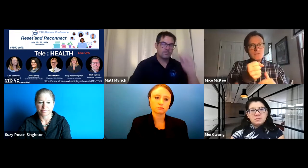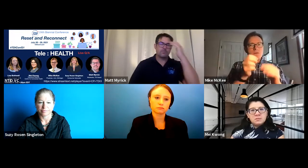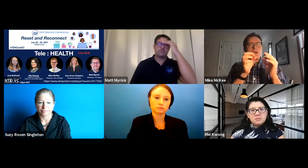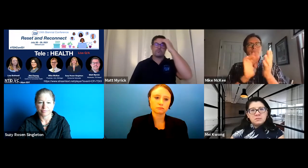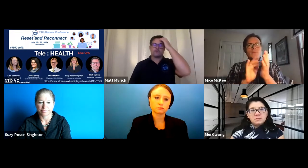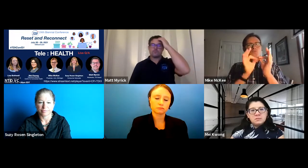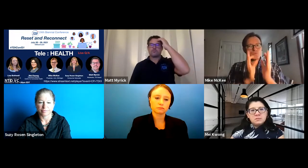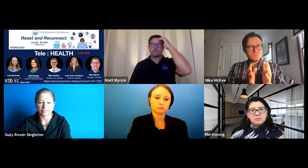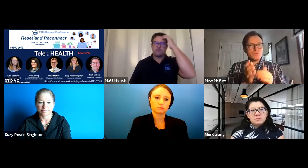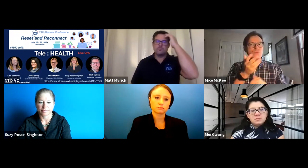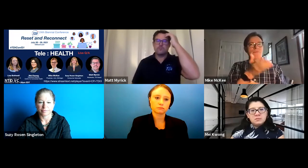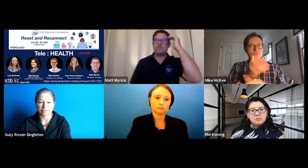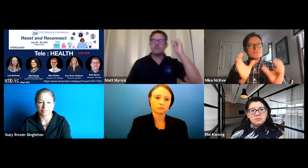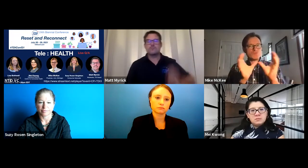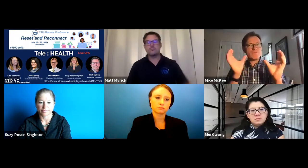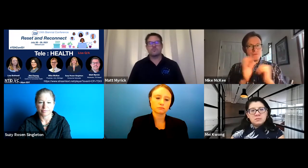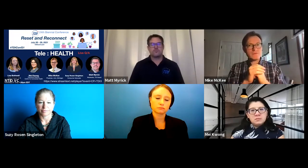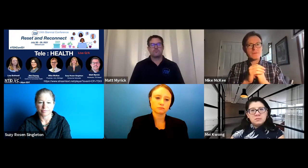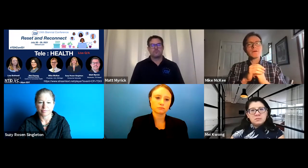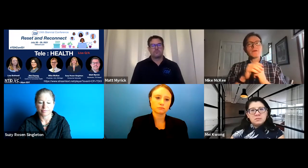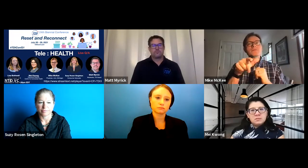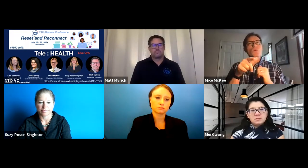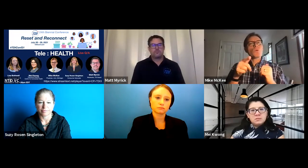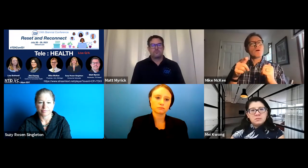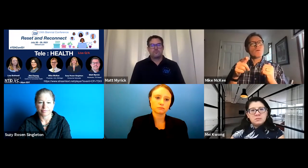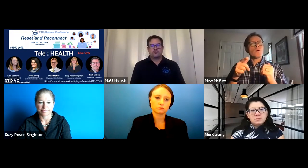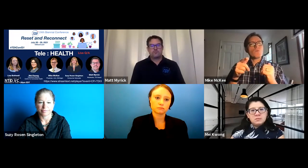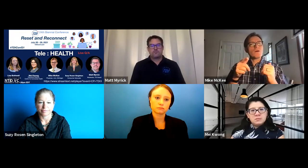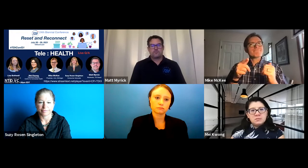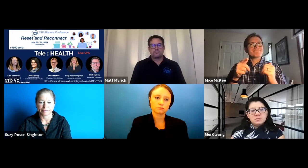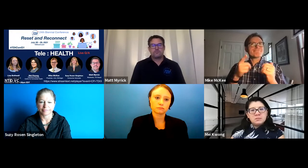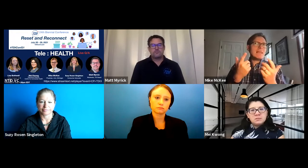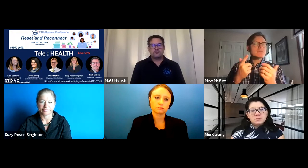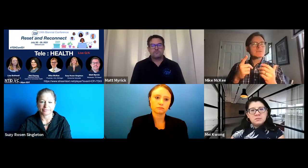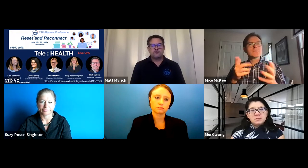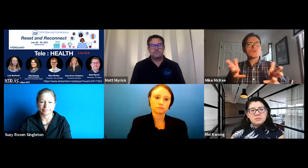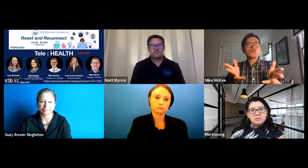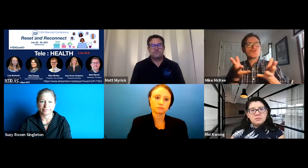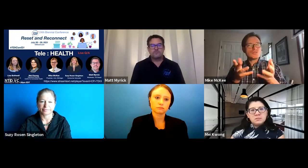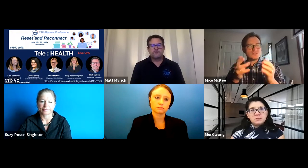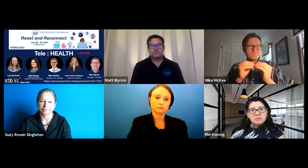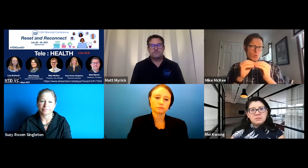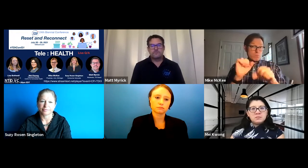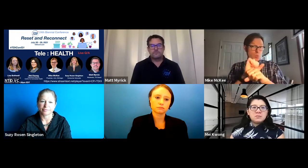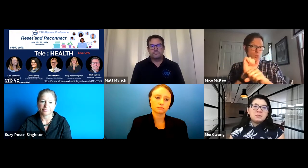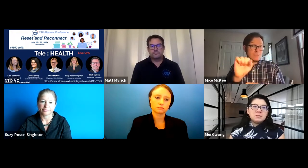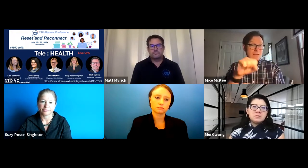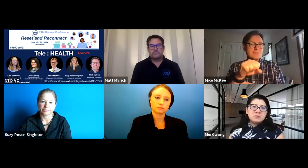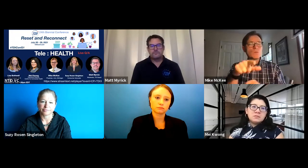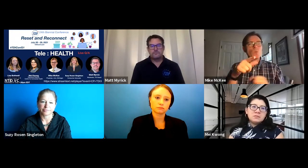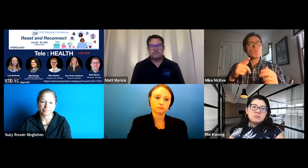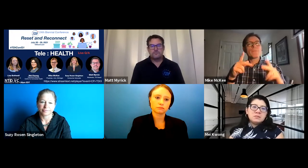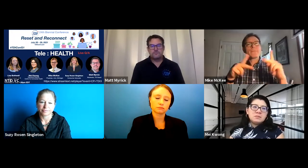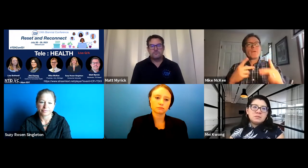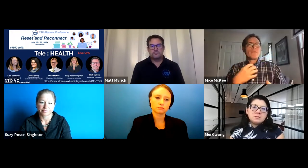qualified interpreter. So really, we need to reach out to qualified medical interpreters who have certification in that field and ensure that, and